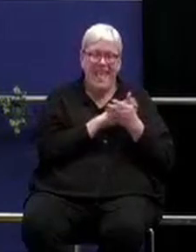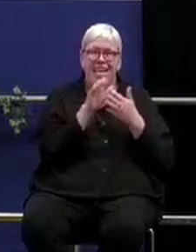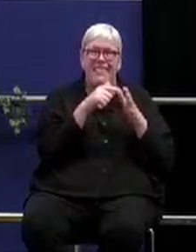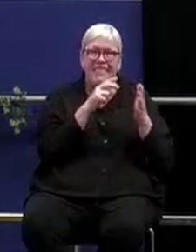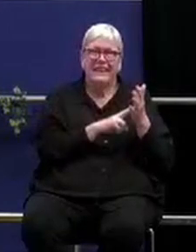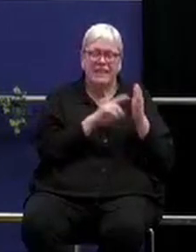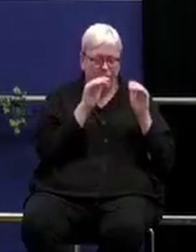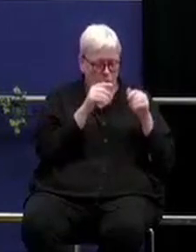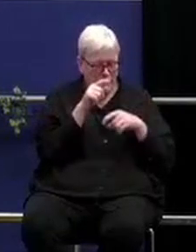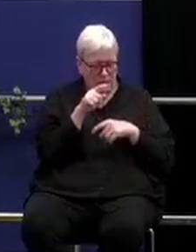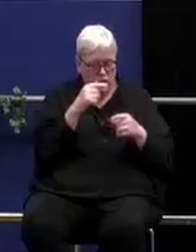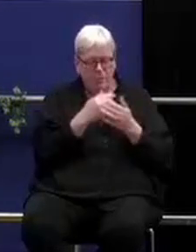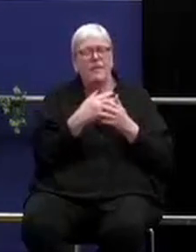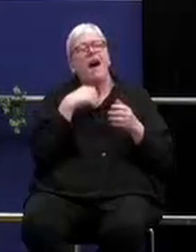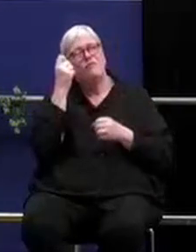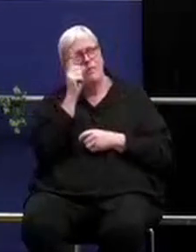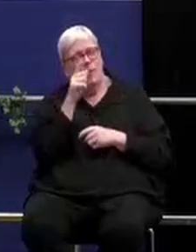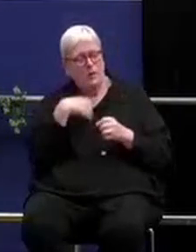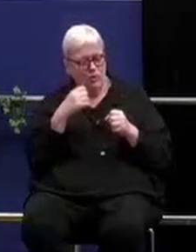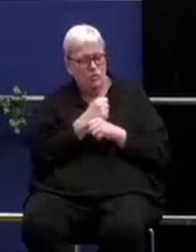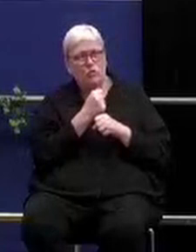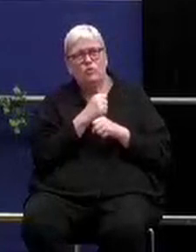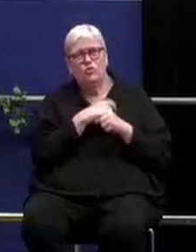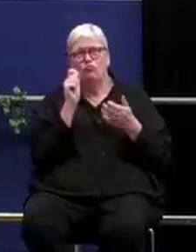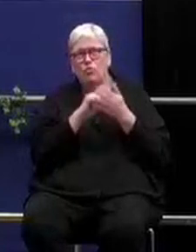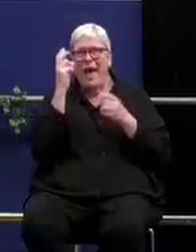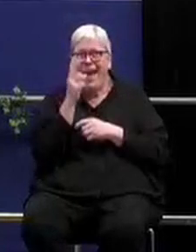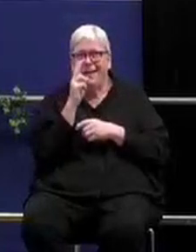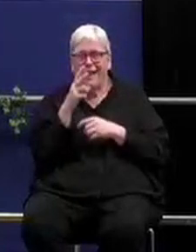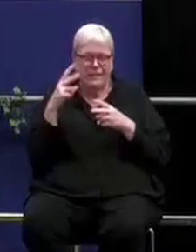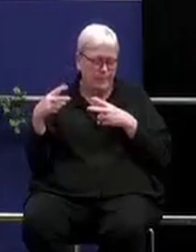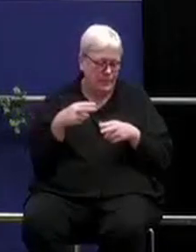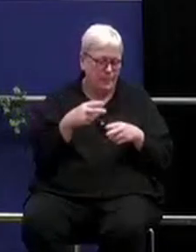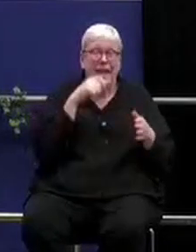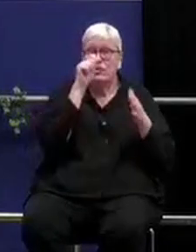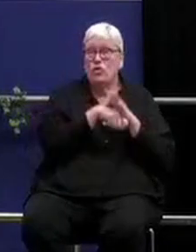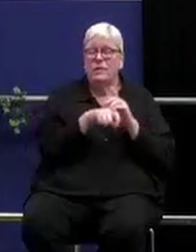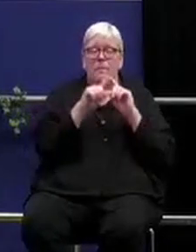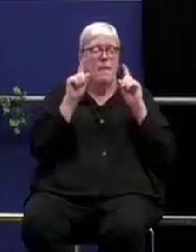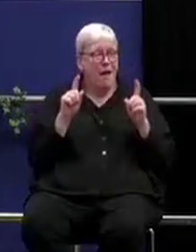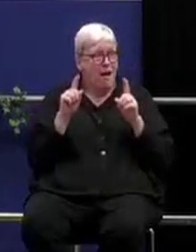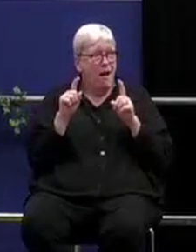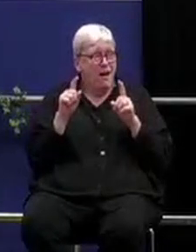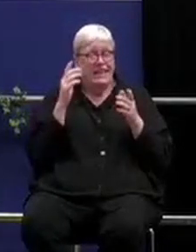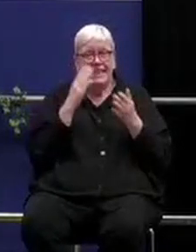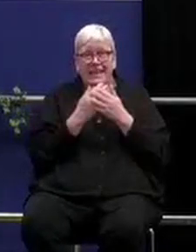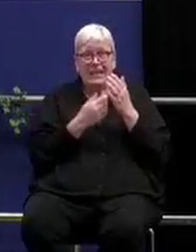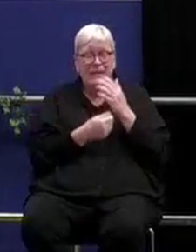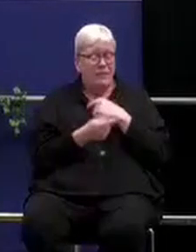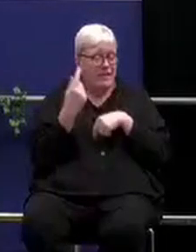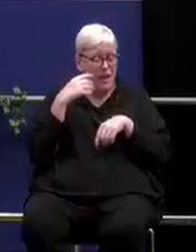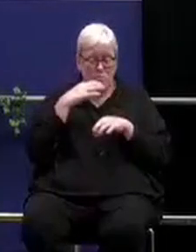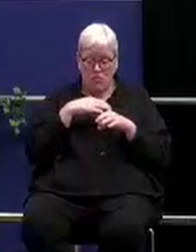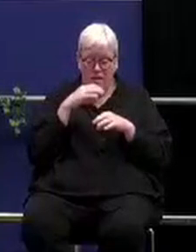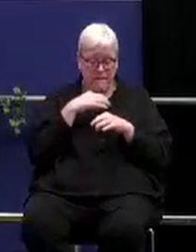what I actually wanted to do with the book, so I kind of redrafted it after that, and then we sold it. But even that process, you know, it goes